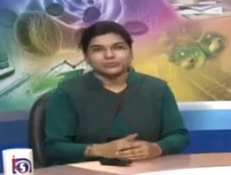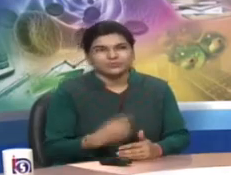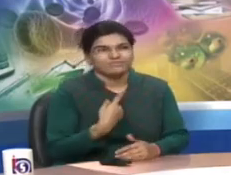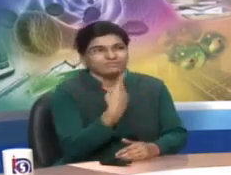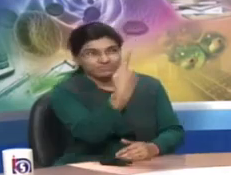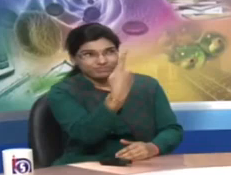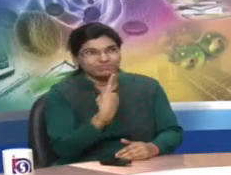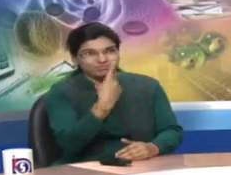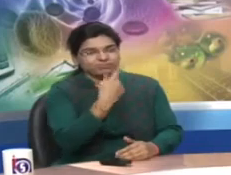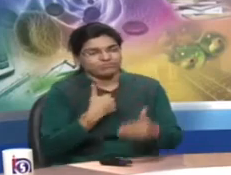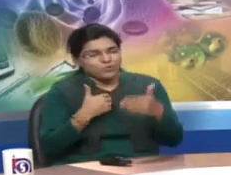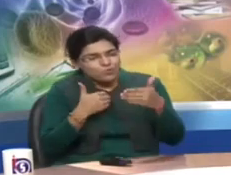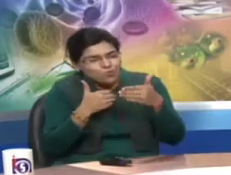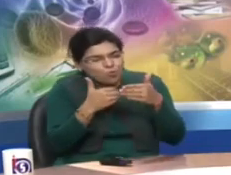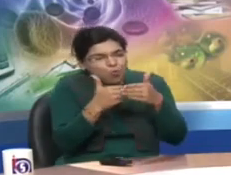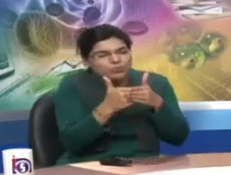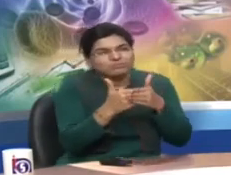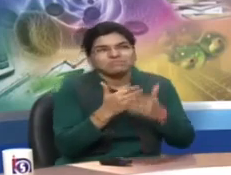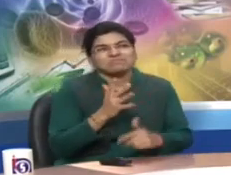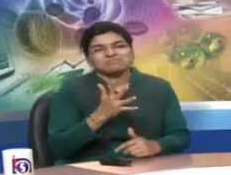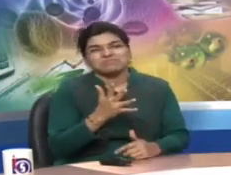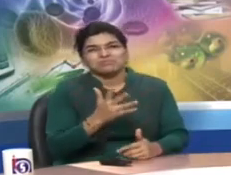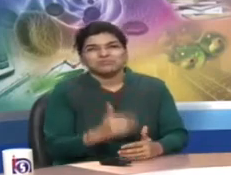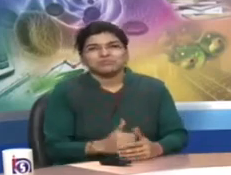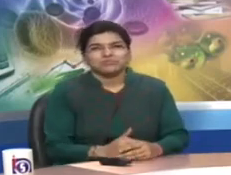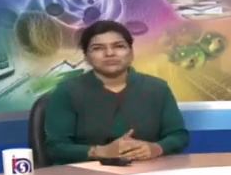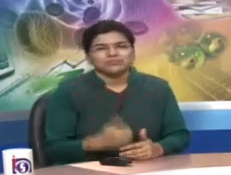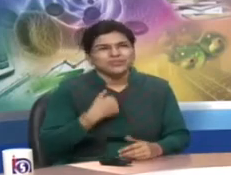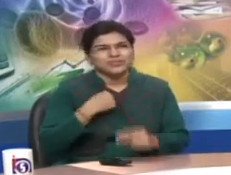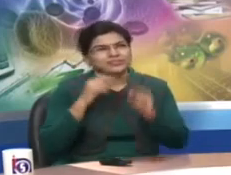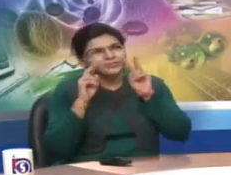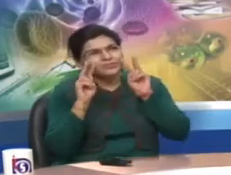Father, we have never really been close,